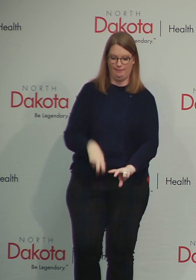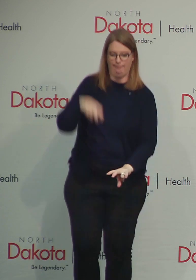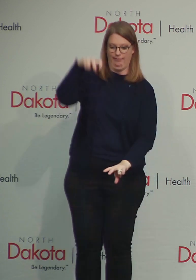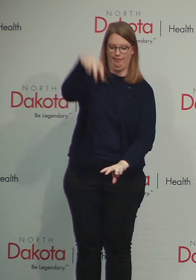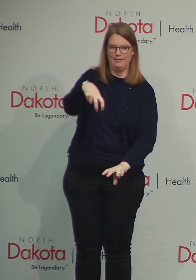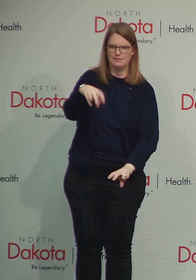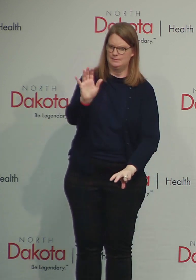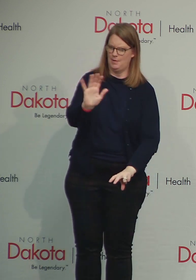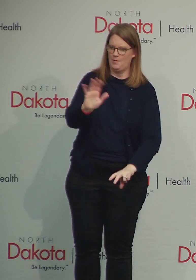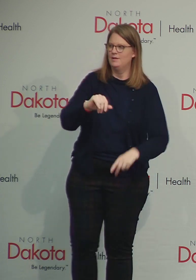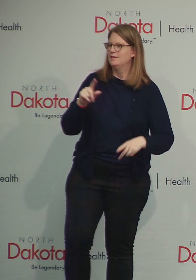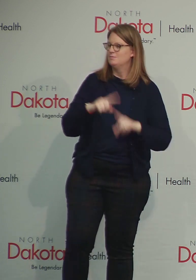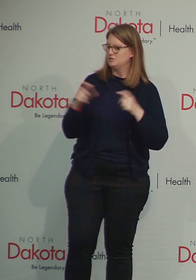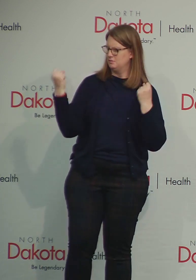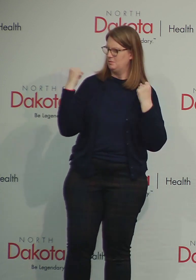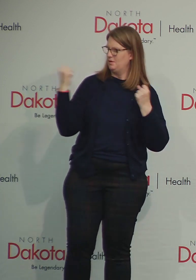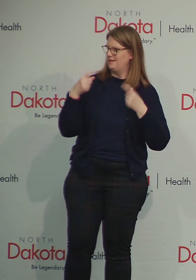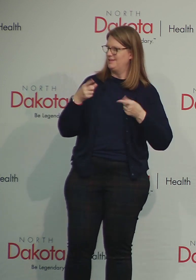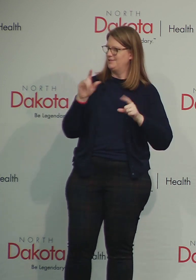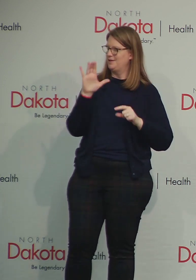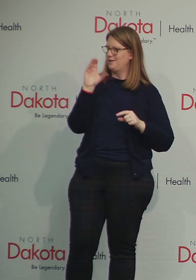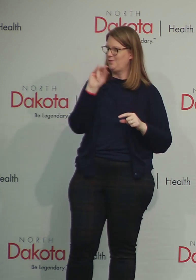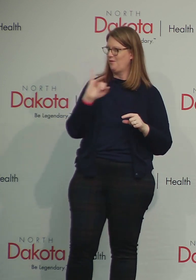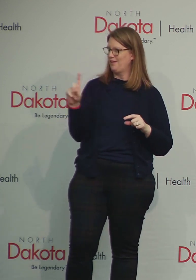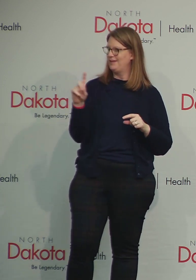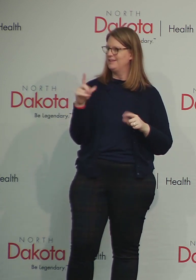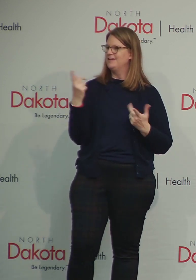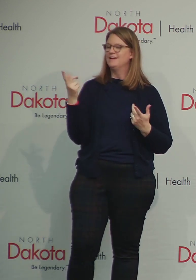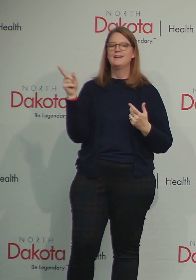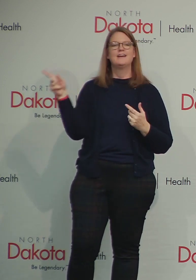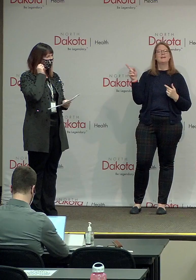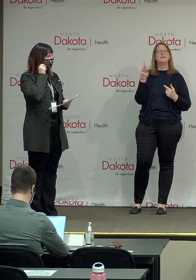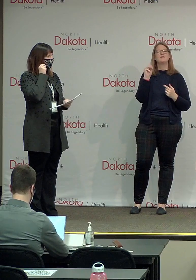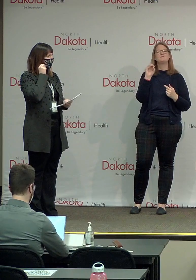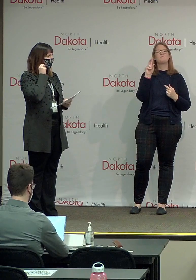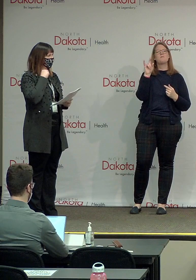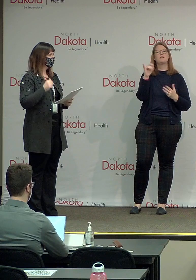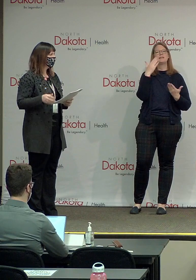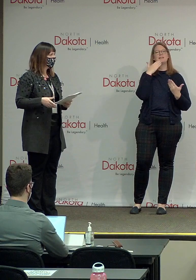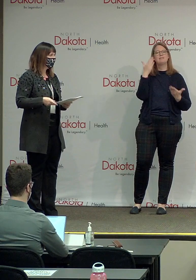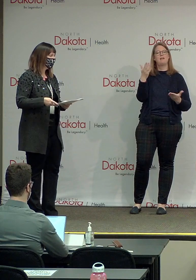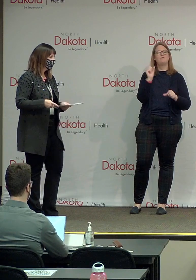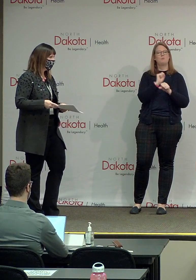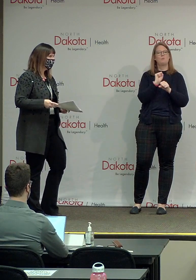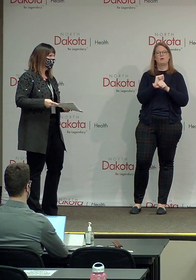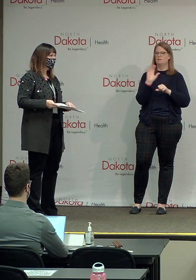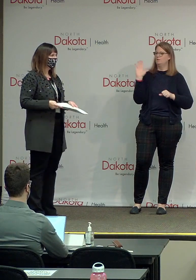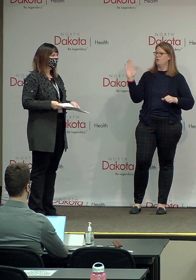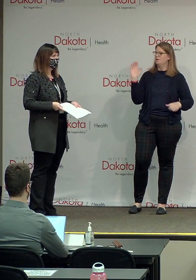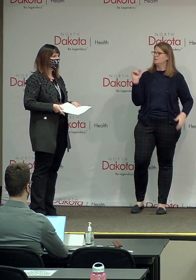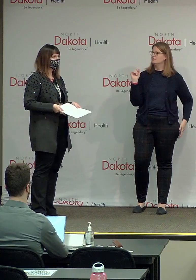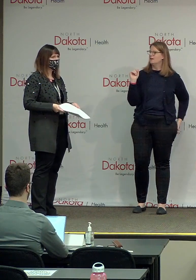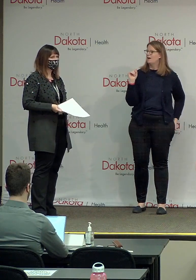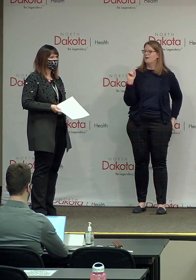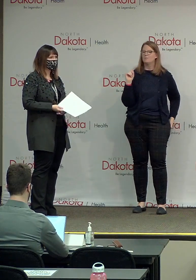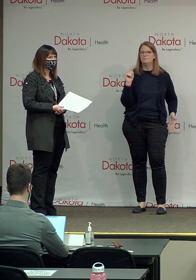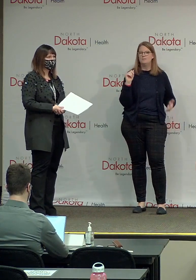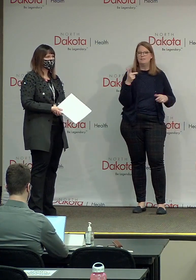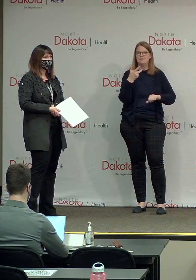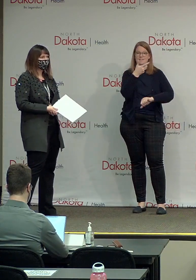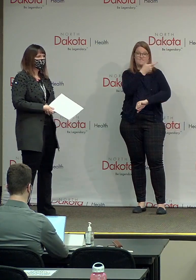She's been working out, I guess, during COVID. But anyway, Molly, thank you for all your work. The